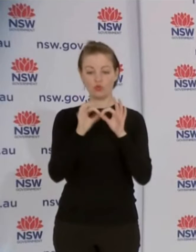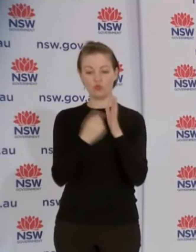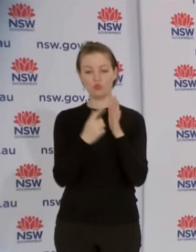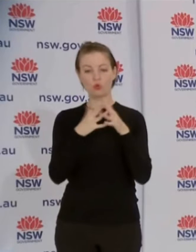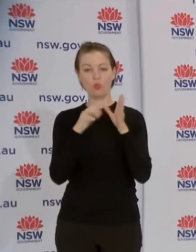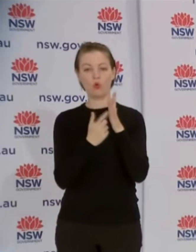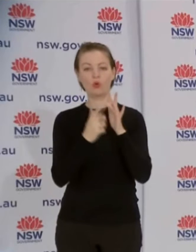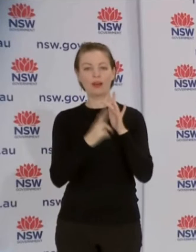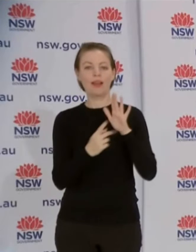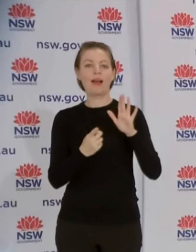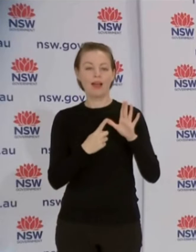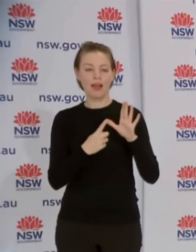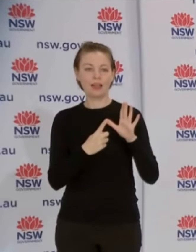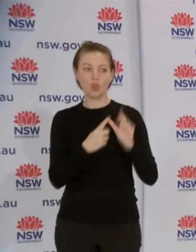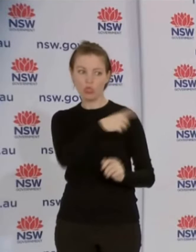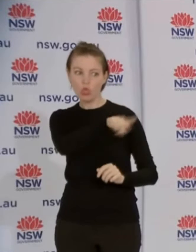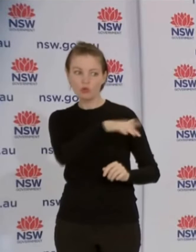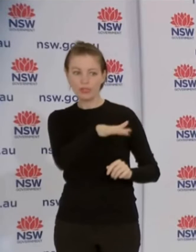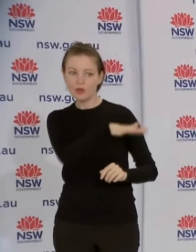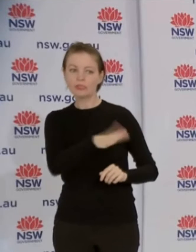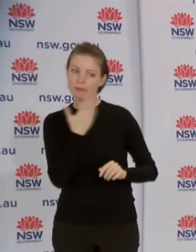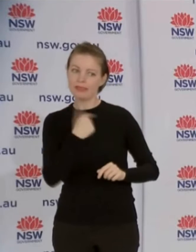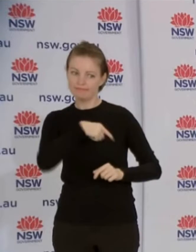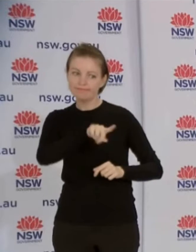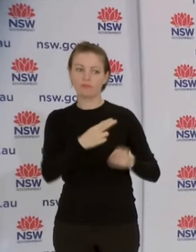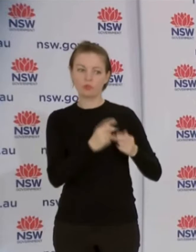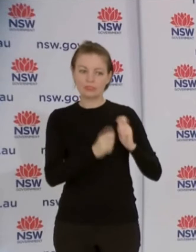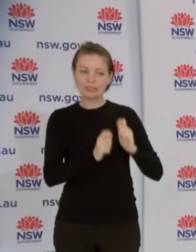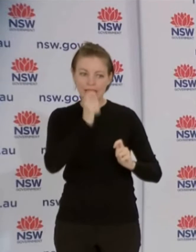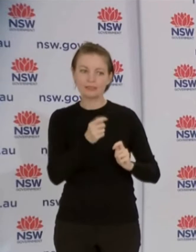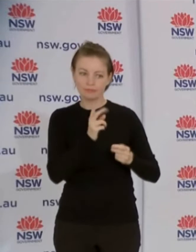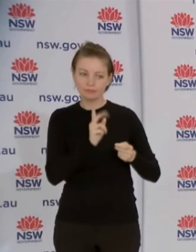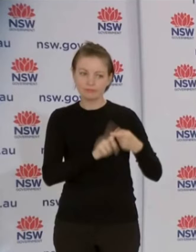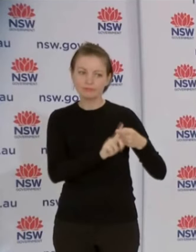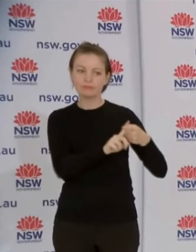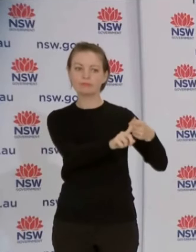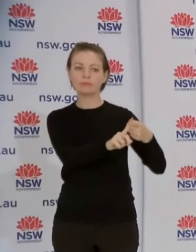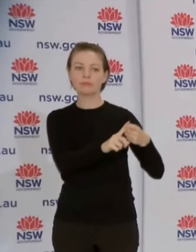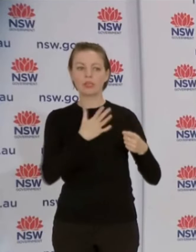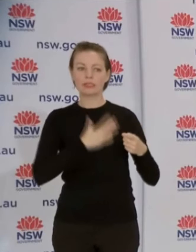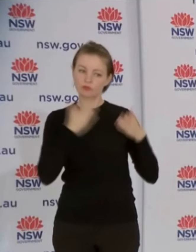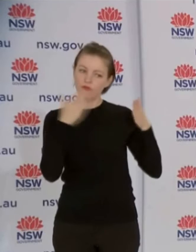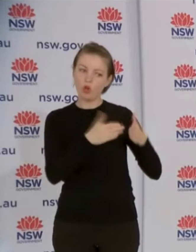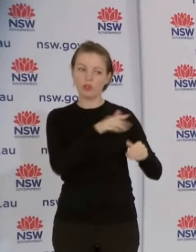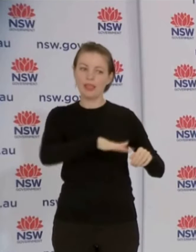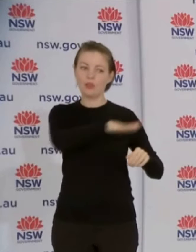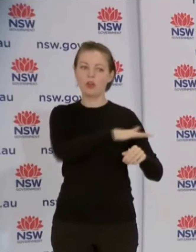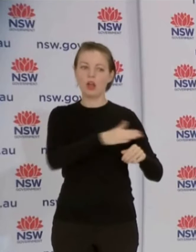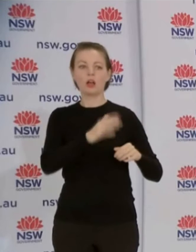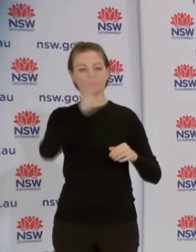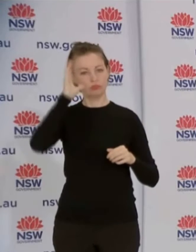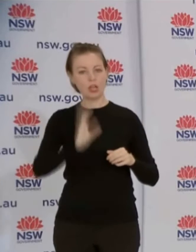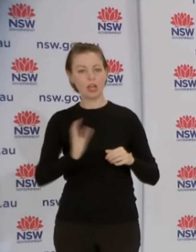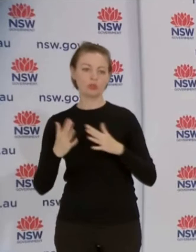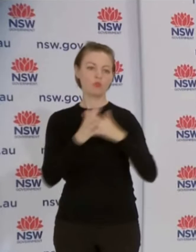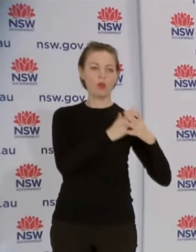And again, a call out to those communities to keep getting tested. It's where the concentration of the outbreak is in regional rural New South Wales, and really